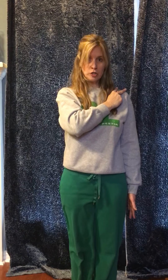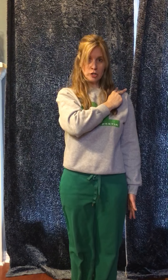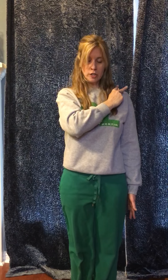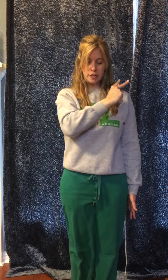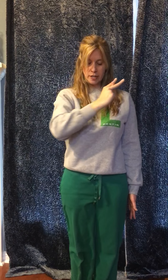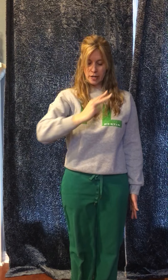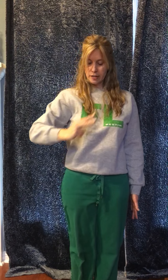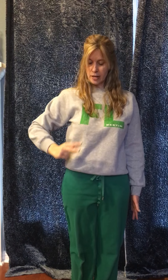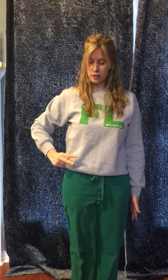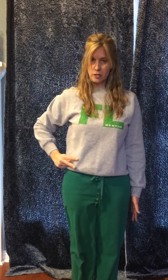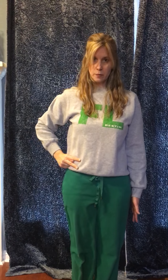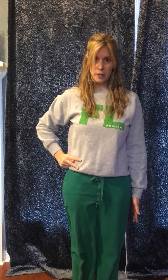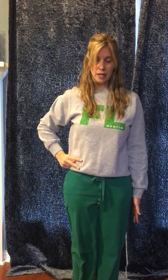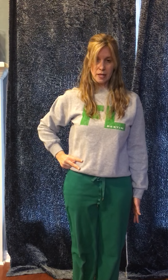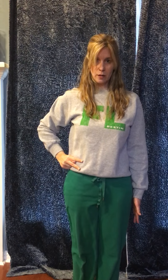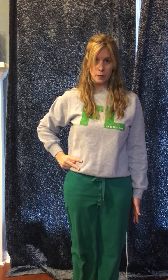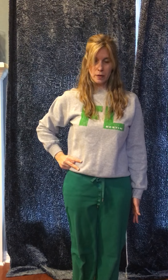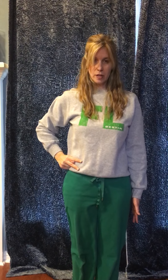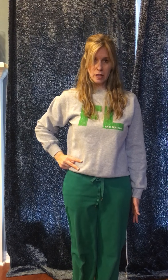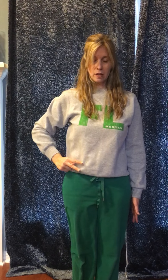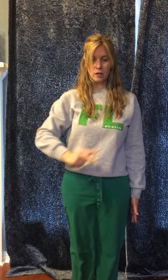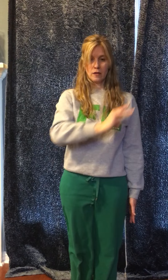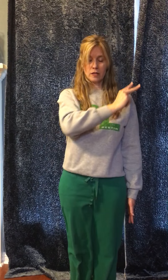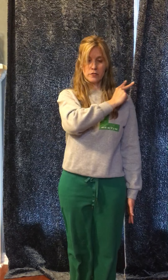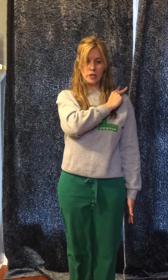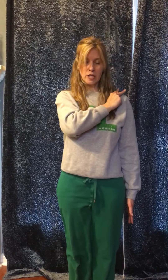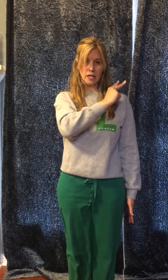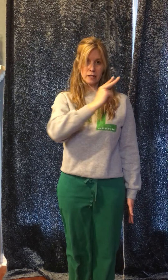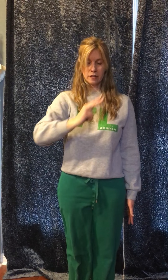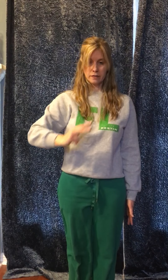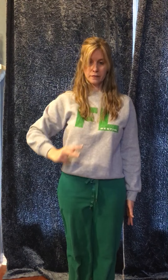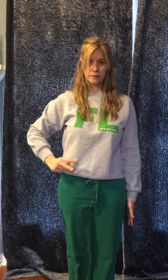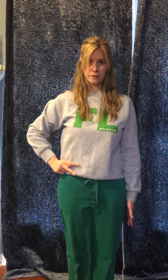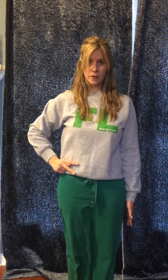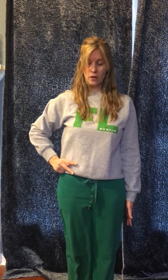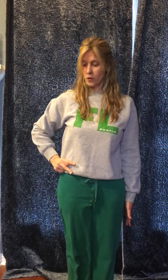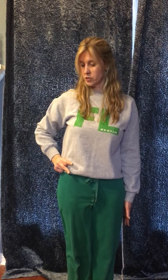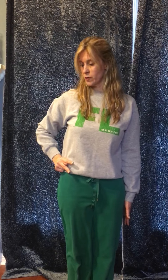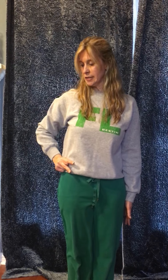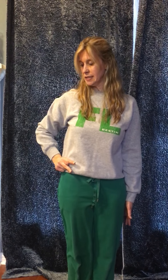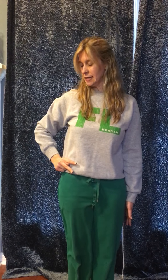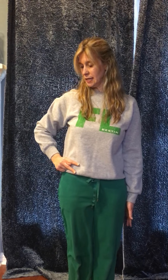shoulder down to the pink hip. That's for king. Resurrected king.